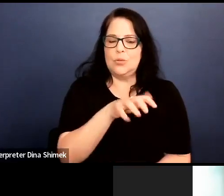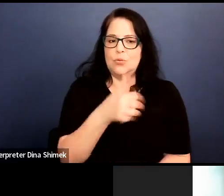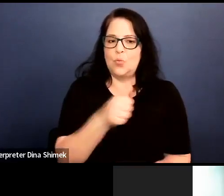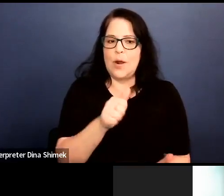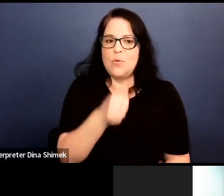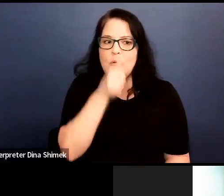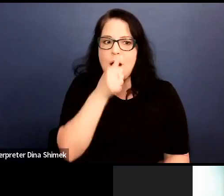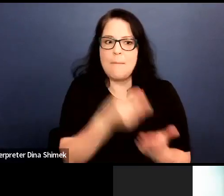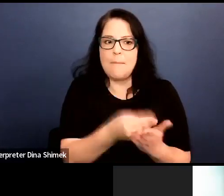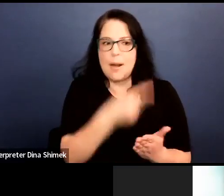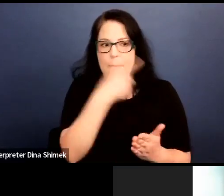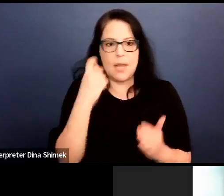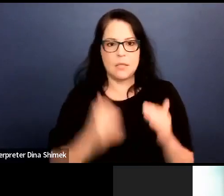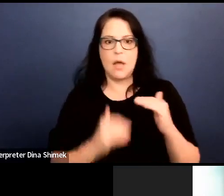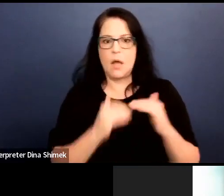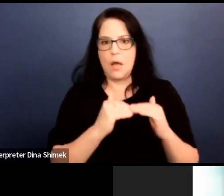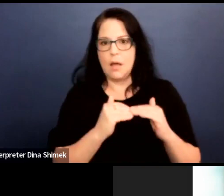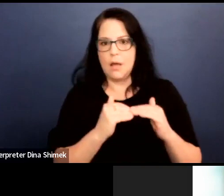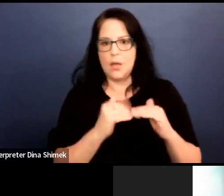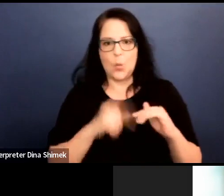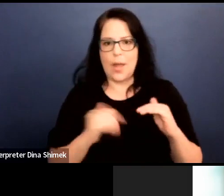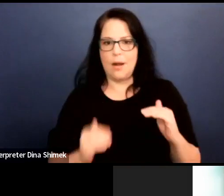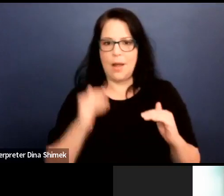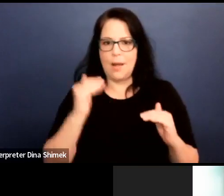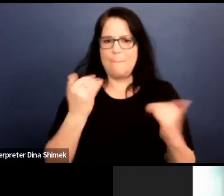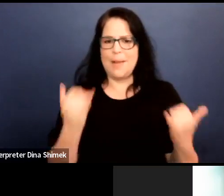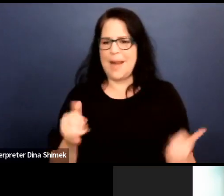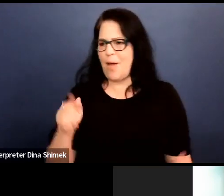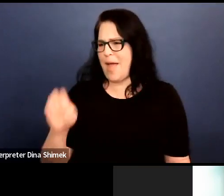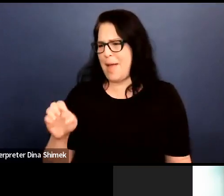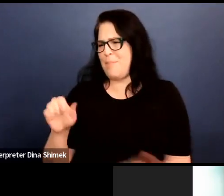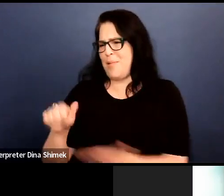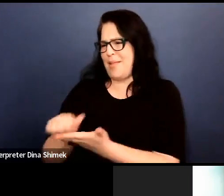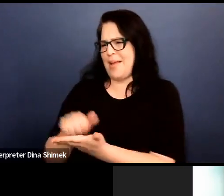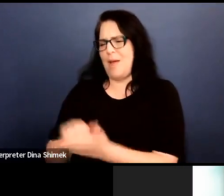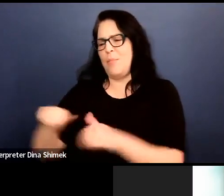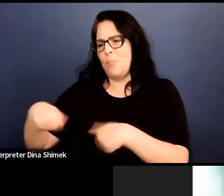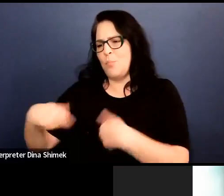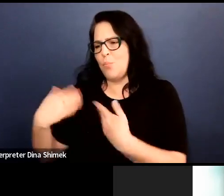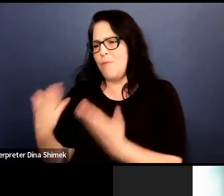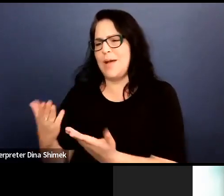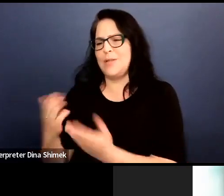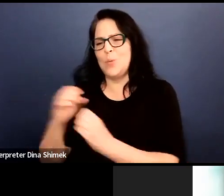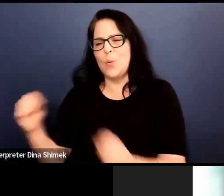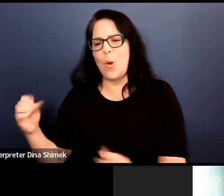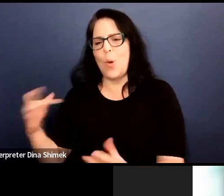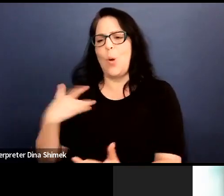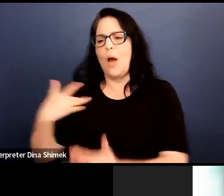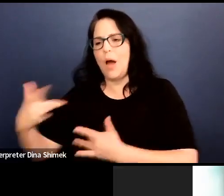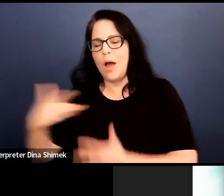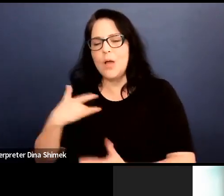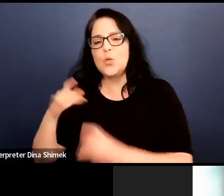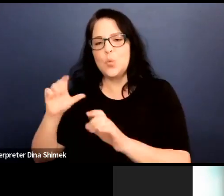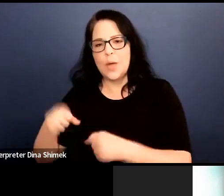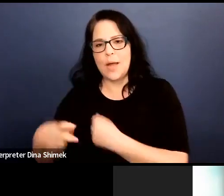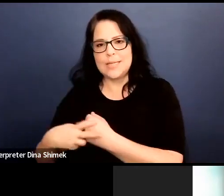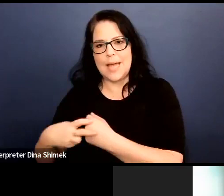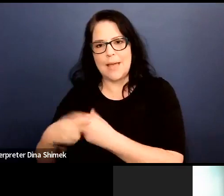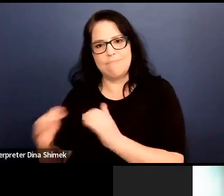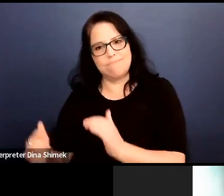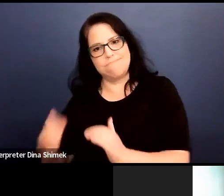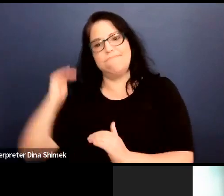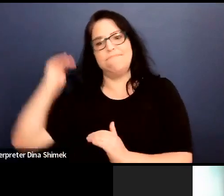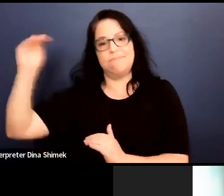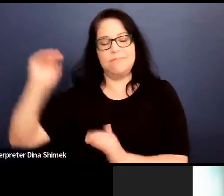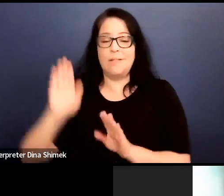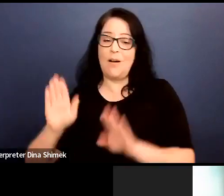money. And now the great thing is you can have an ABLE account and not worry about it jeopardizing those types of benefits. So that's